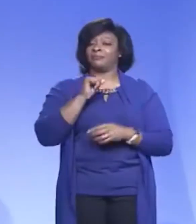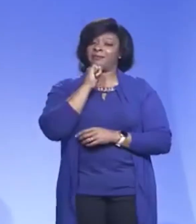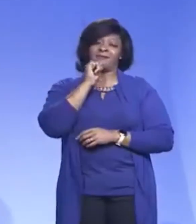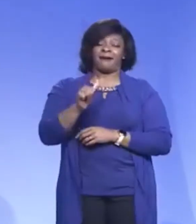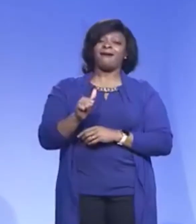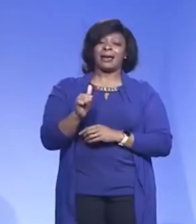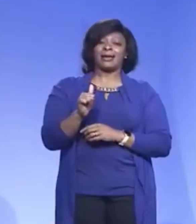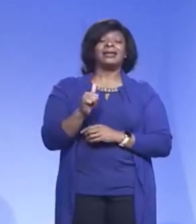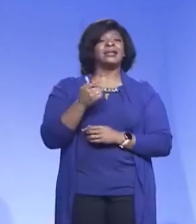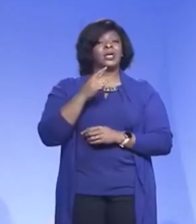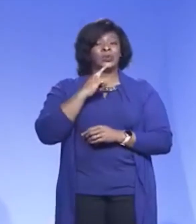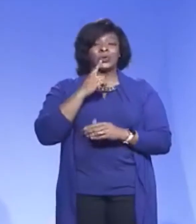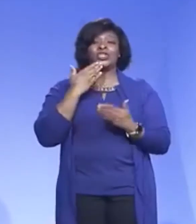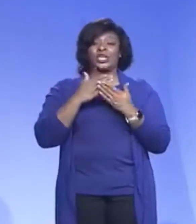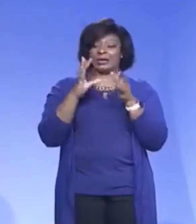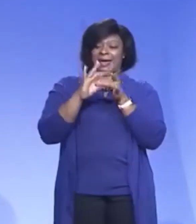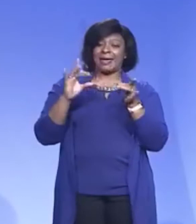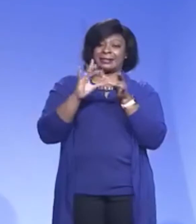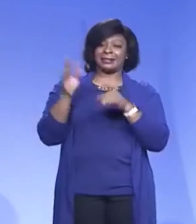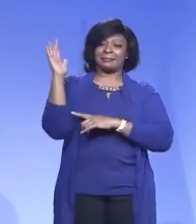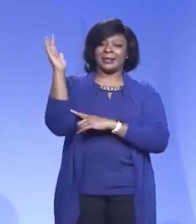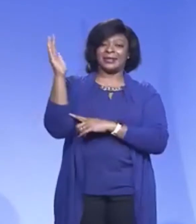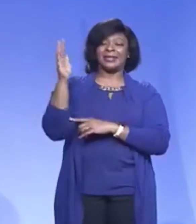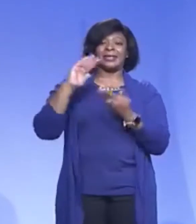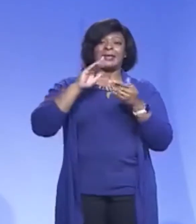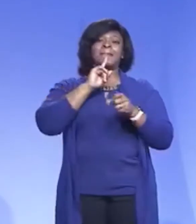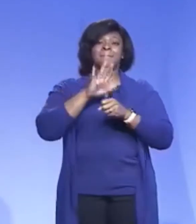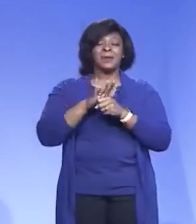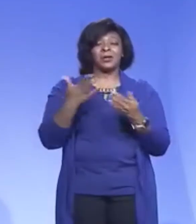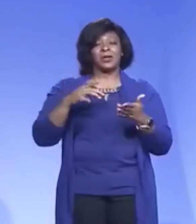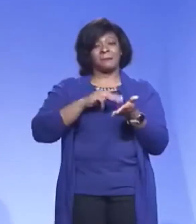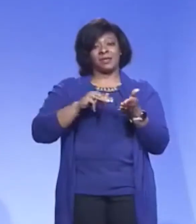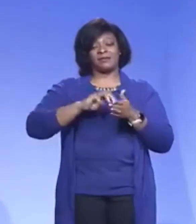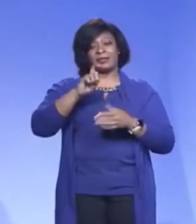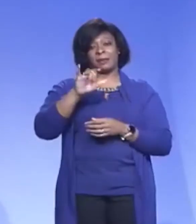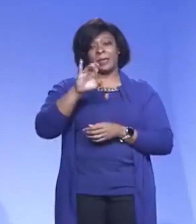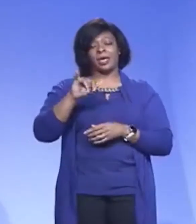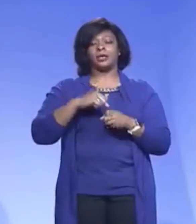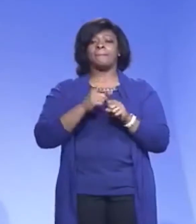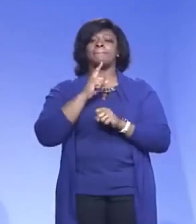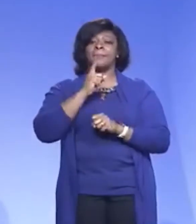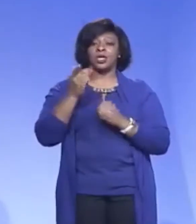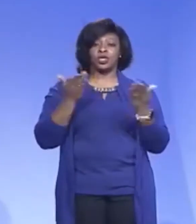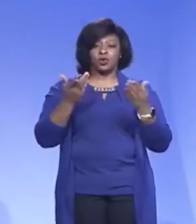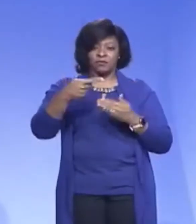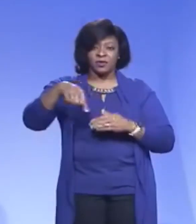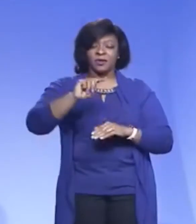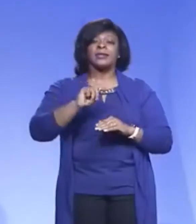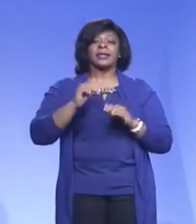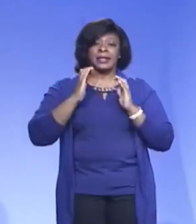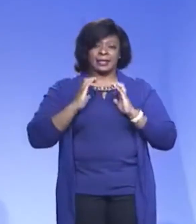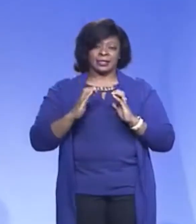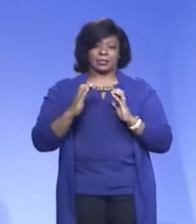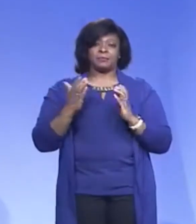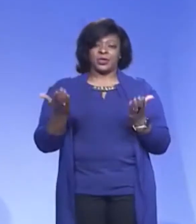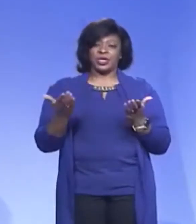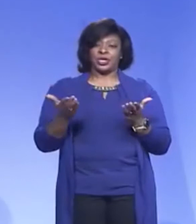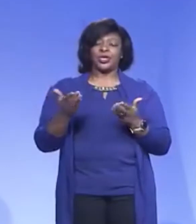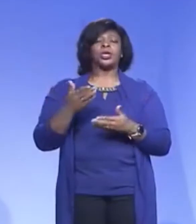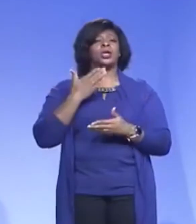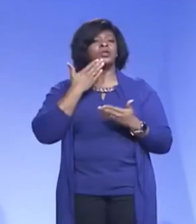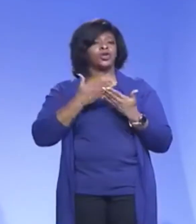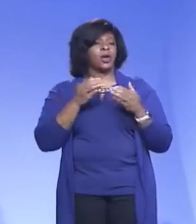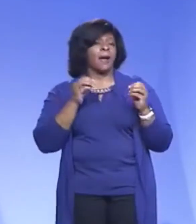it's a testament to the commitment within Memphis and Shelby County to serve the constituents here. It's an opportunity